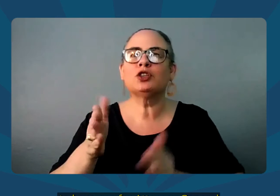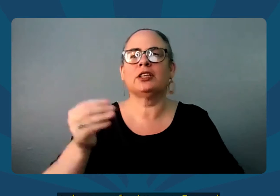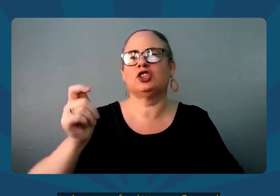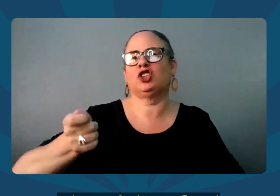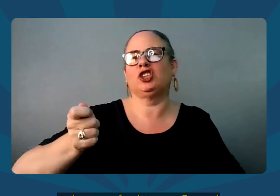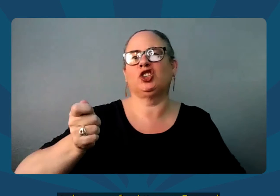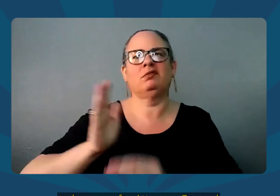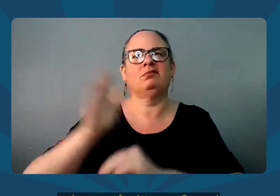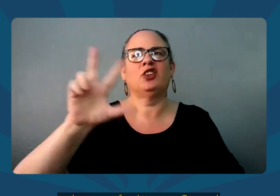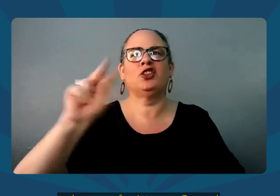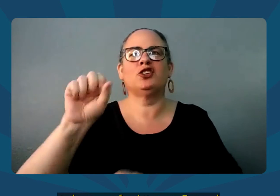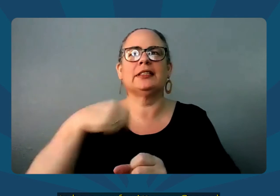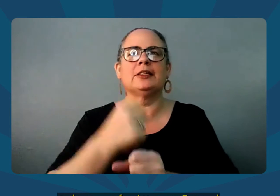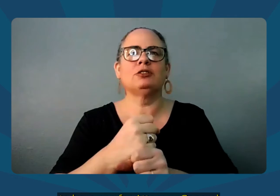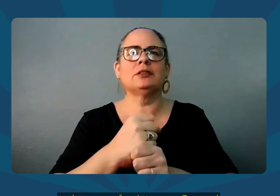Arizona,